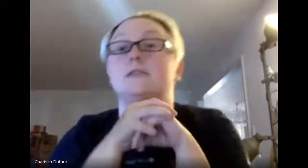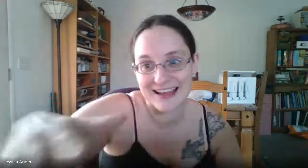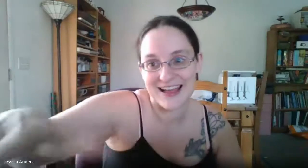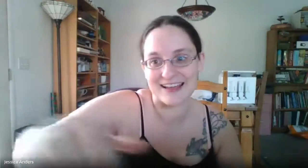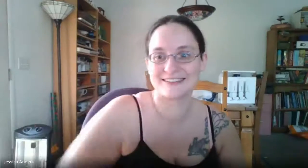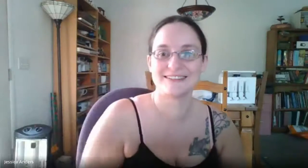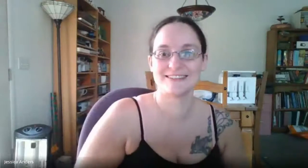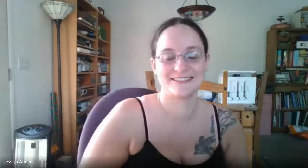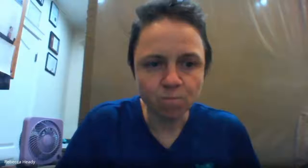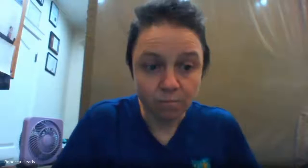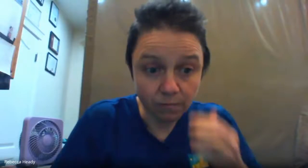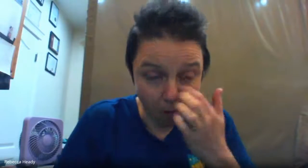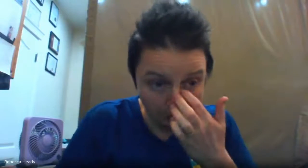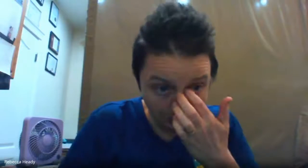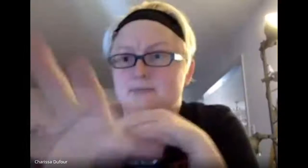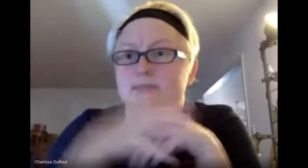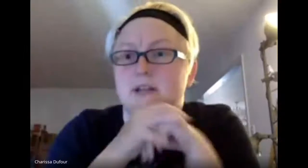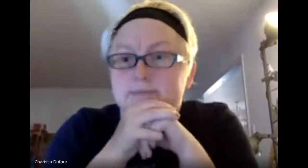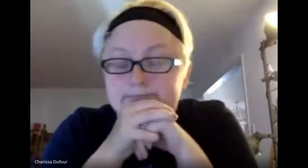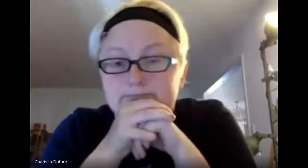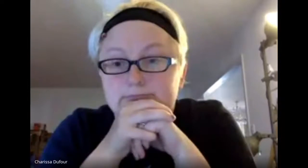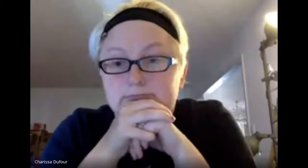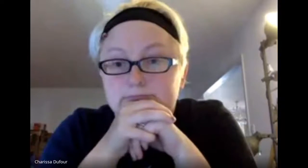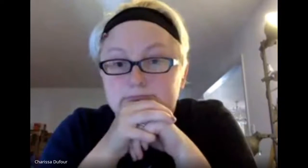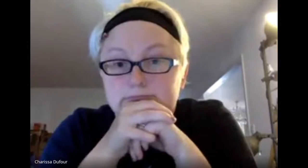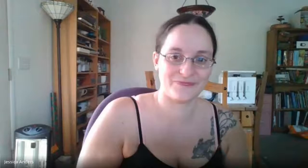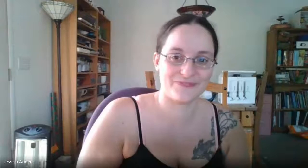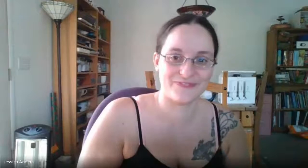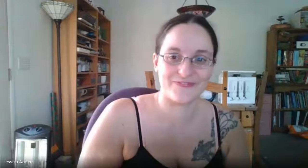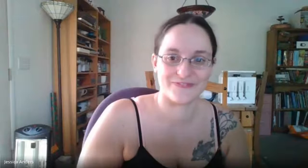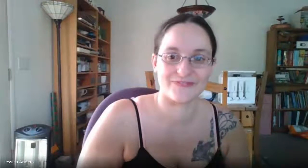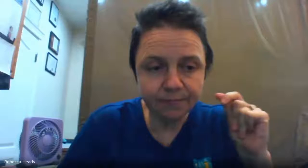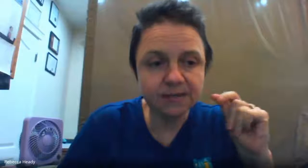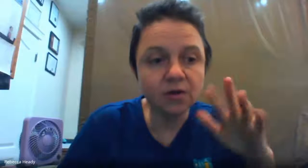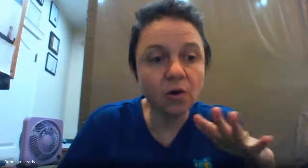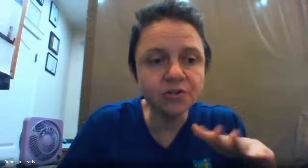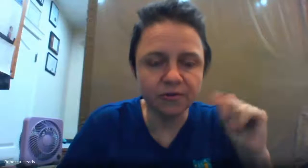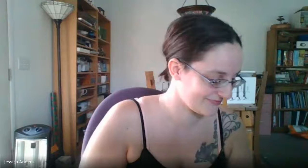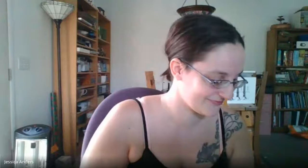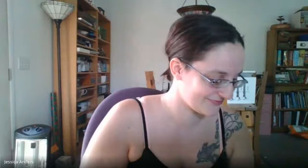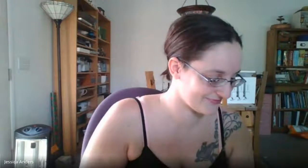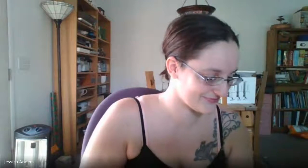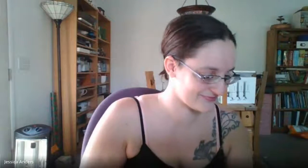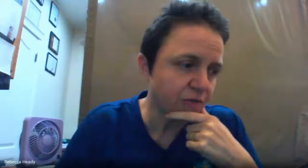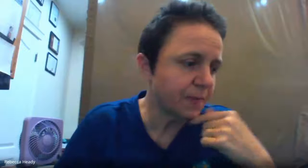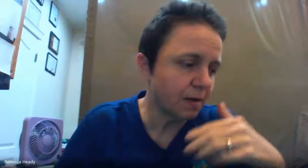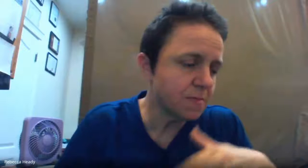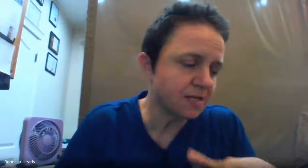Yeah. So that's kind of. Yep. Mm-hmm. It's a cultural thing. It's actually a deaf culture. He talked about in his video,